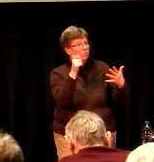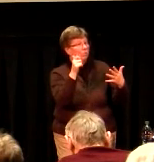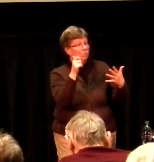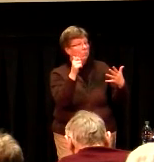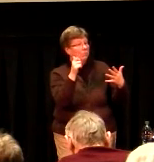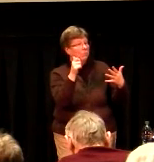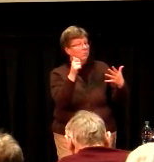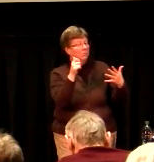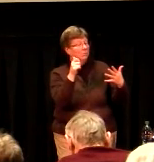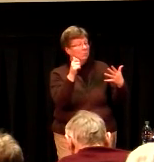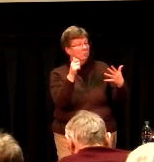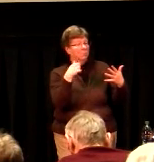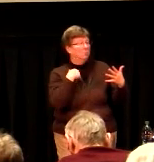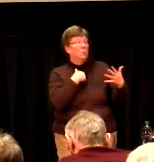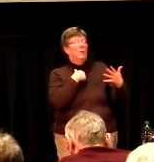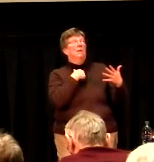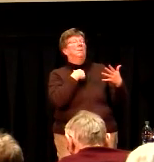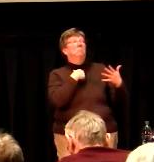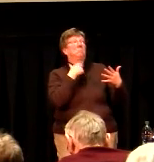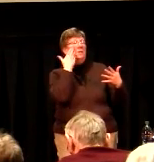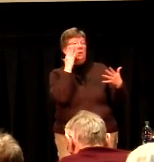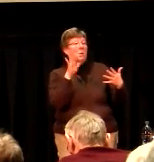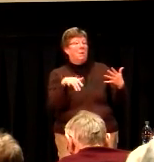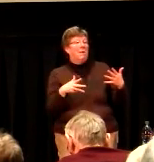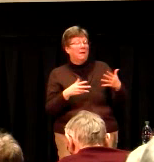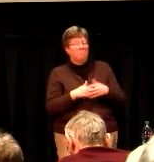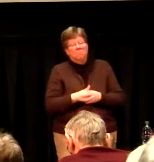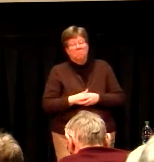which isn't what we thought, but,